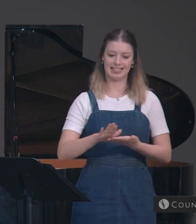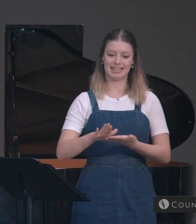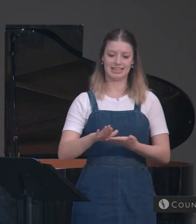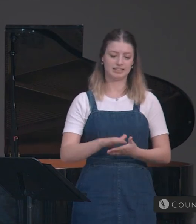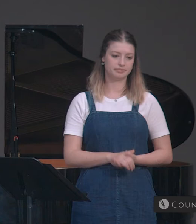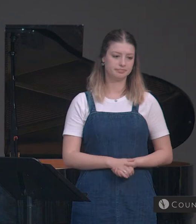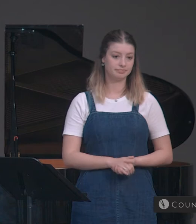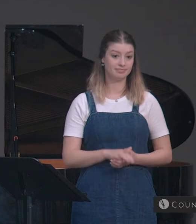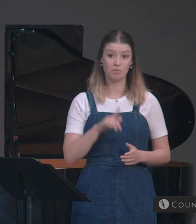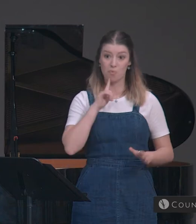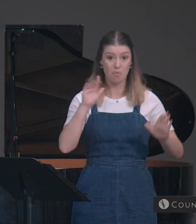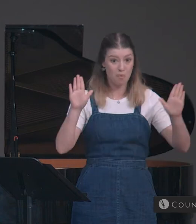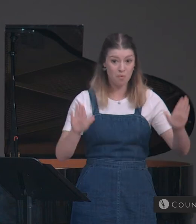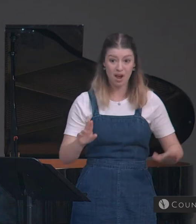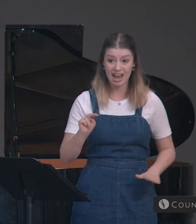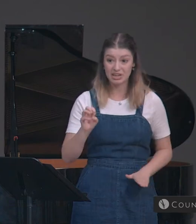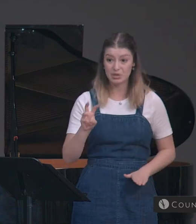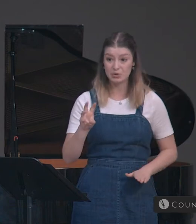This is great news.